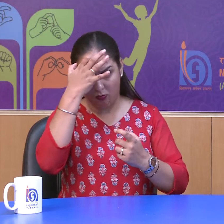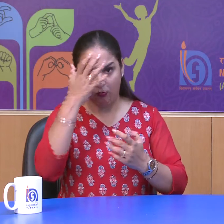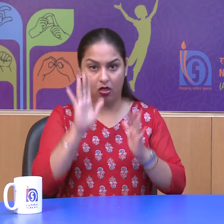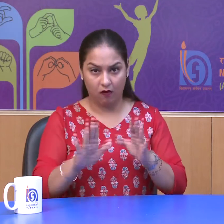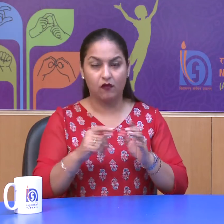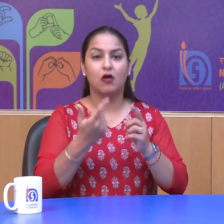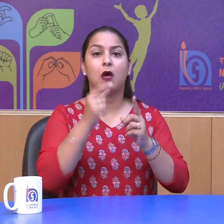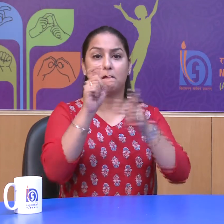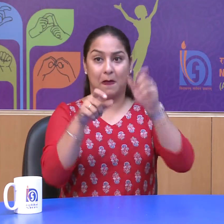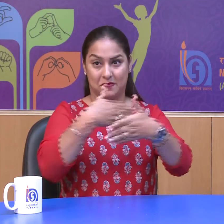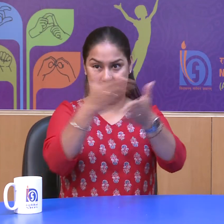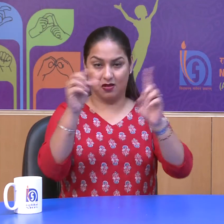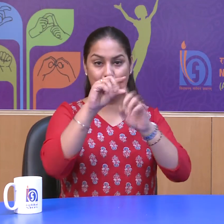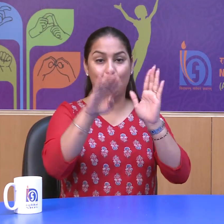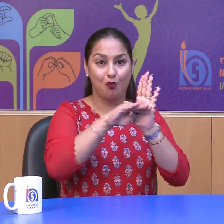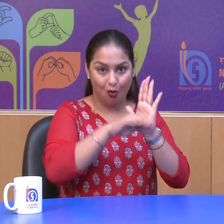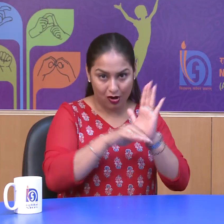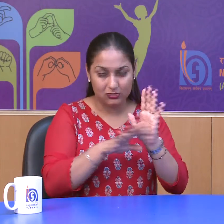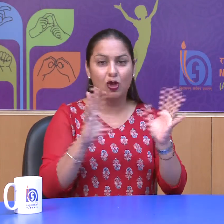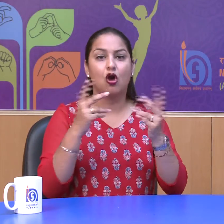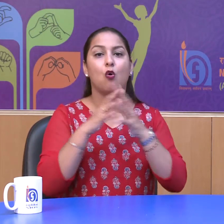policy and public welfare take place.